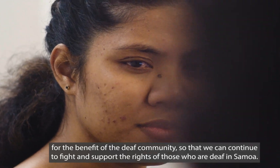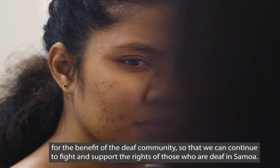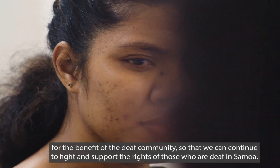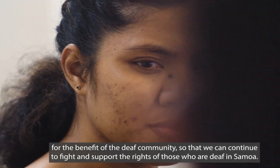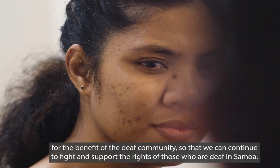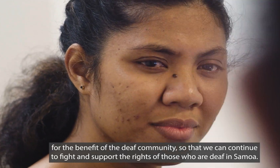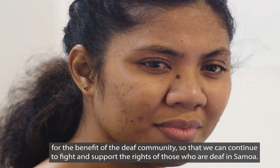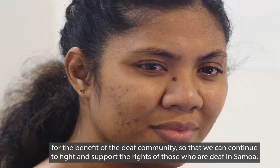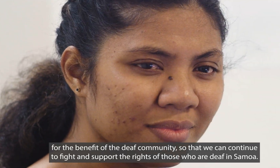Samoa.